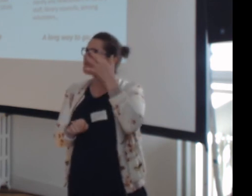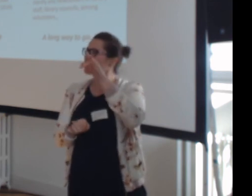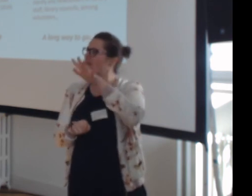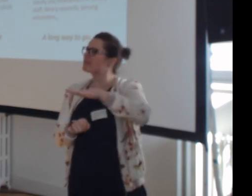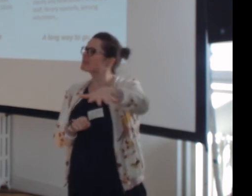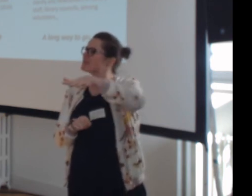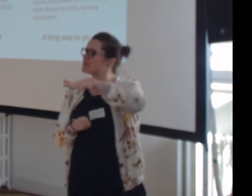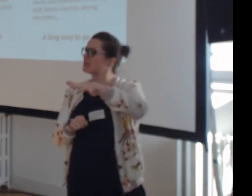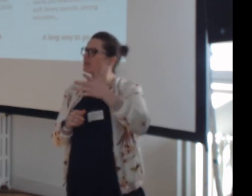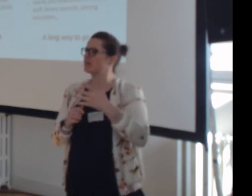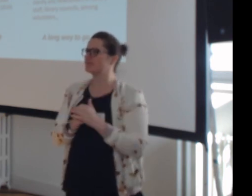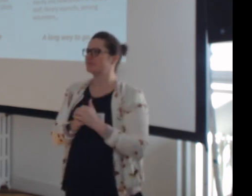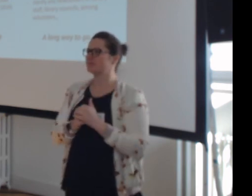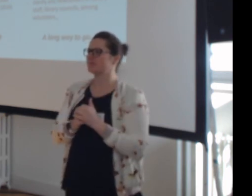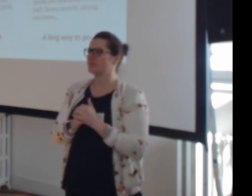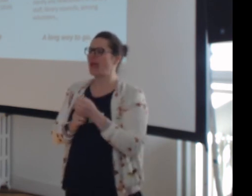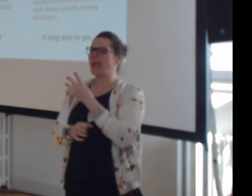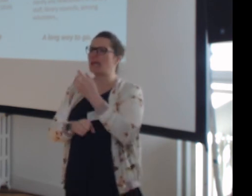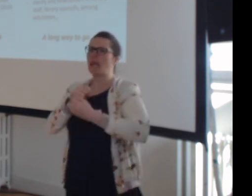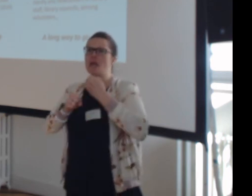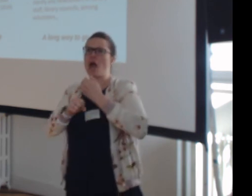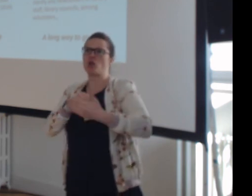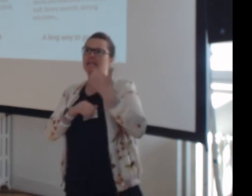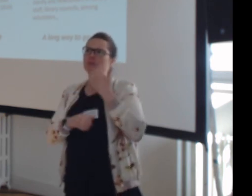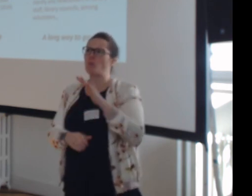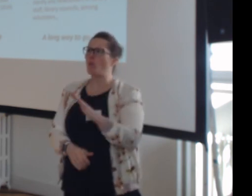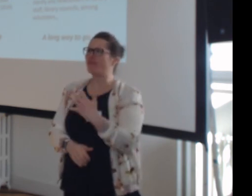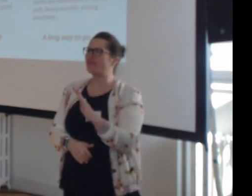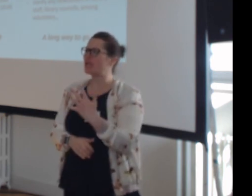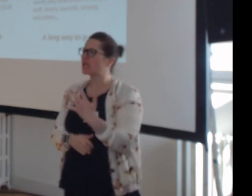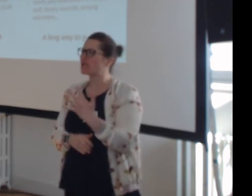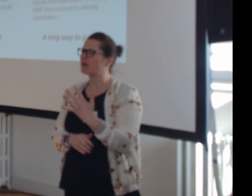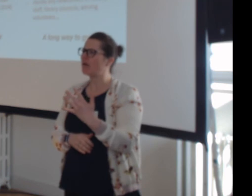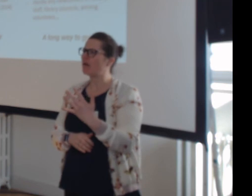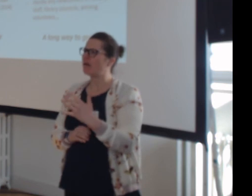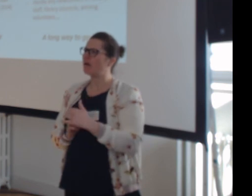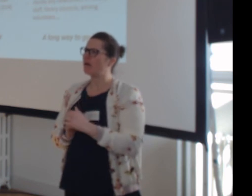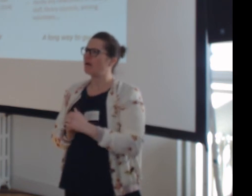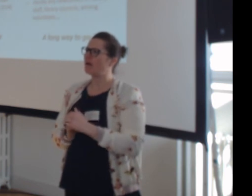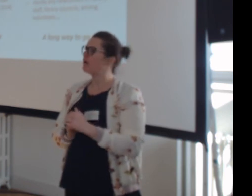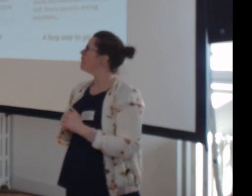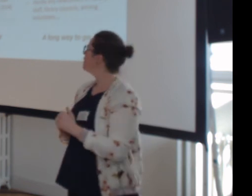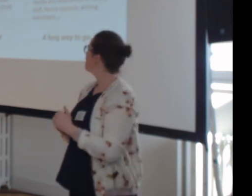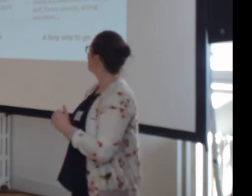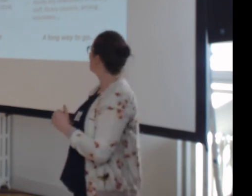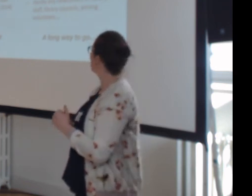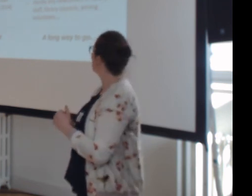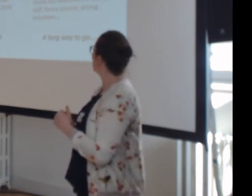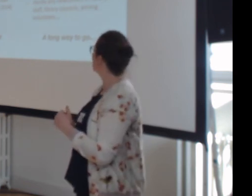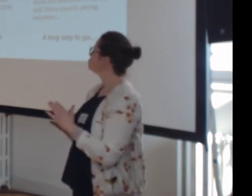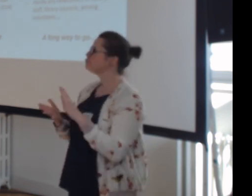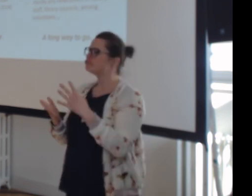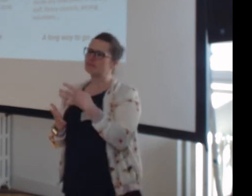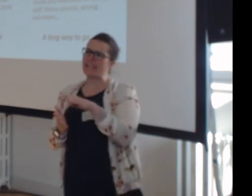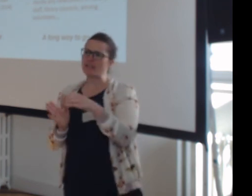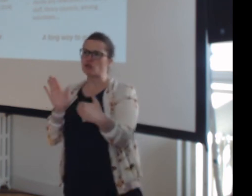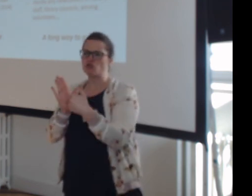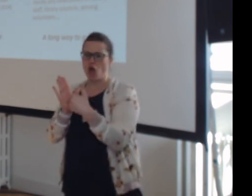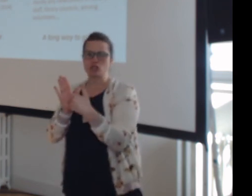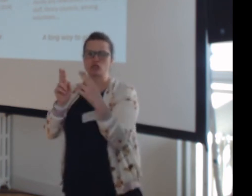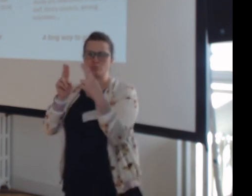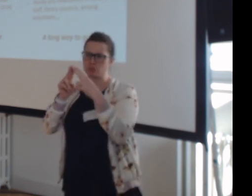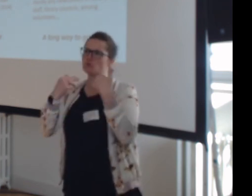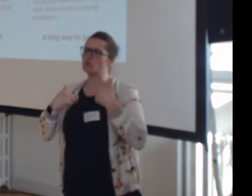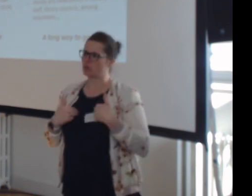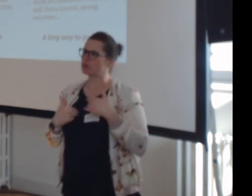sites. A number of years ago, we had like 80 to 90,000 customers in the